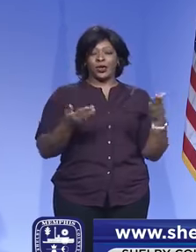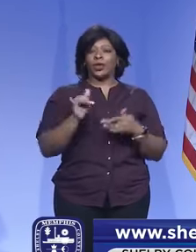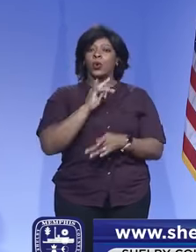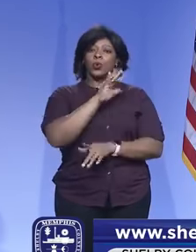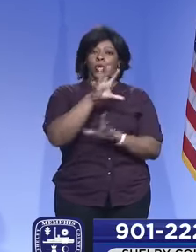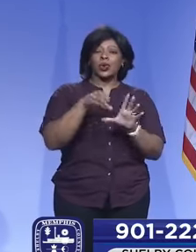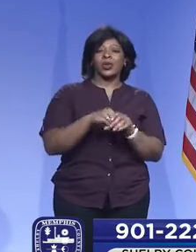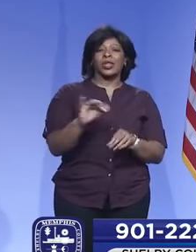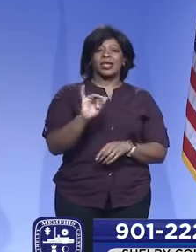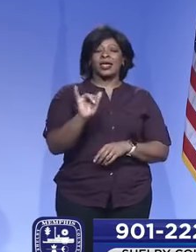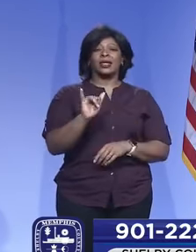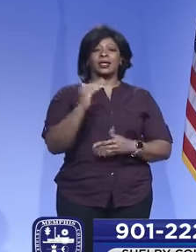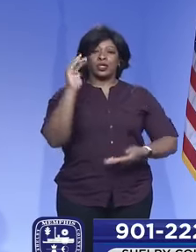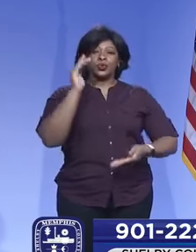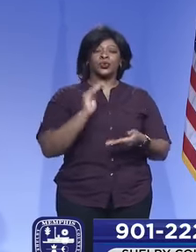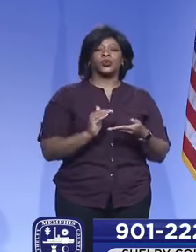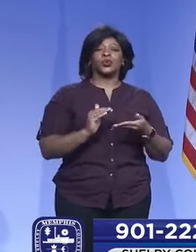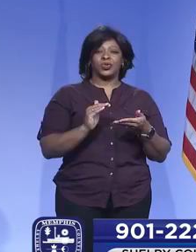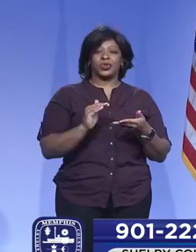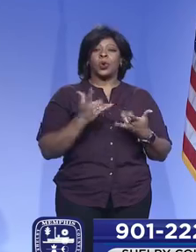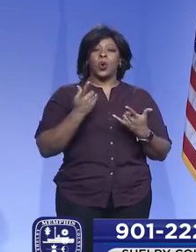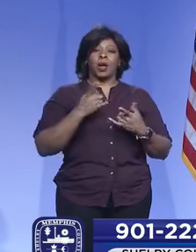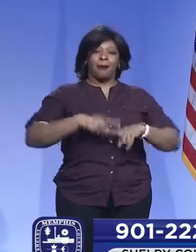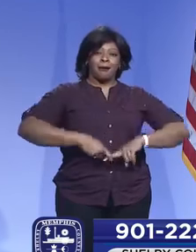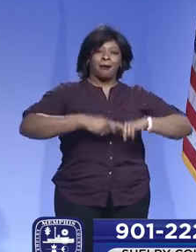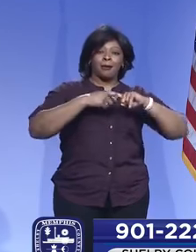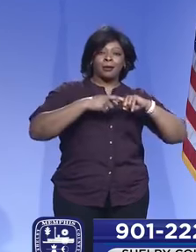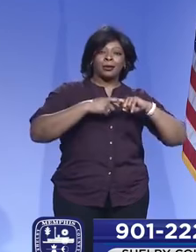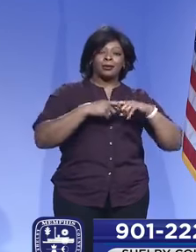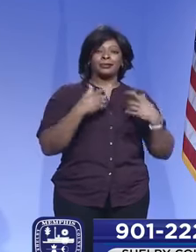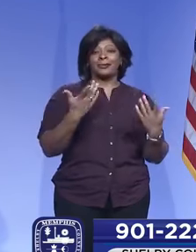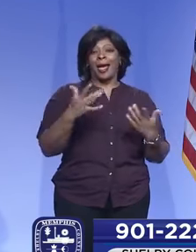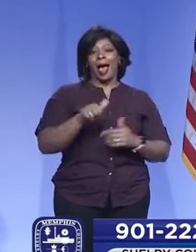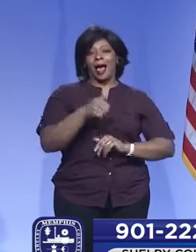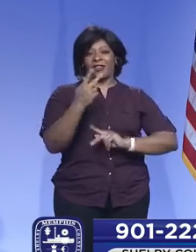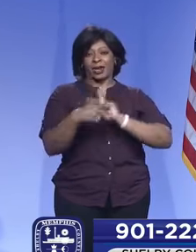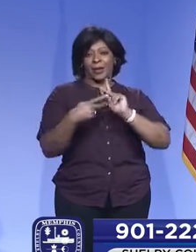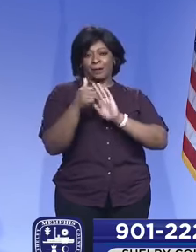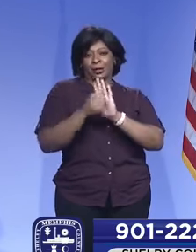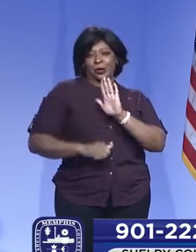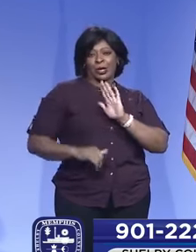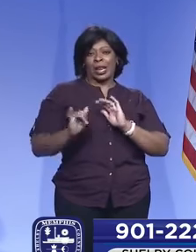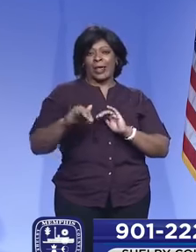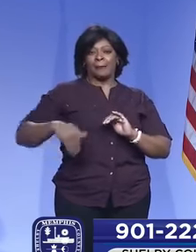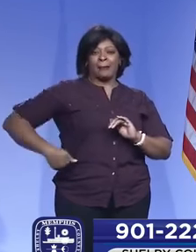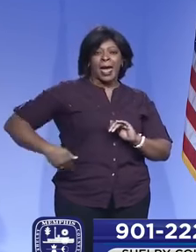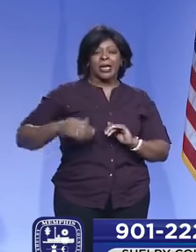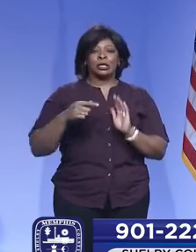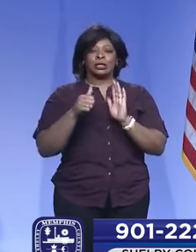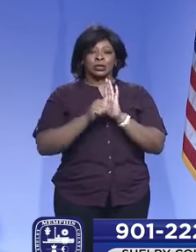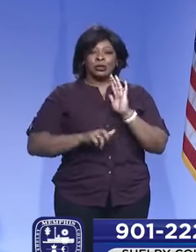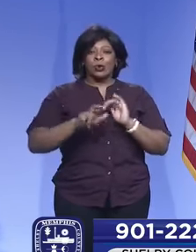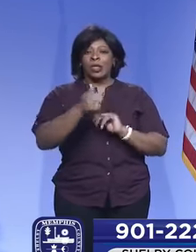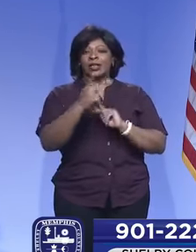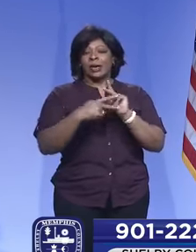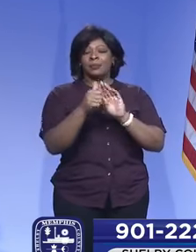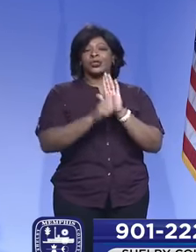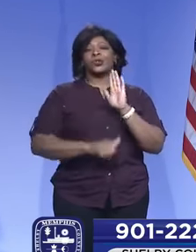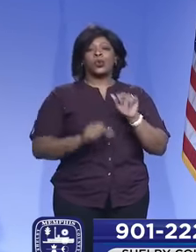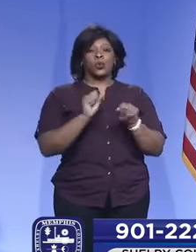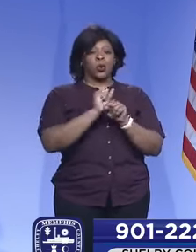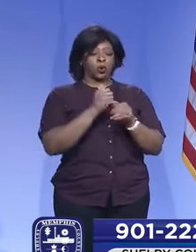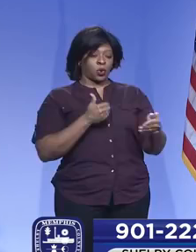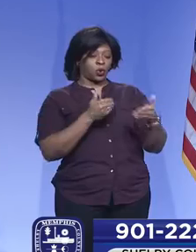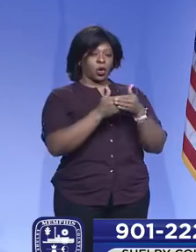includes things like reducing or halting for a period of time elective surgeries, working closely with the Joint Task Force